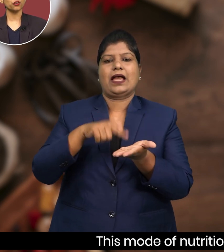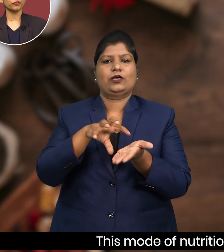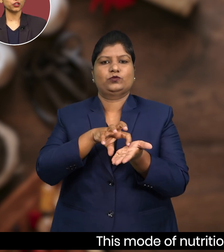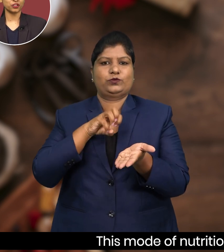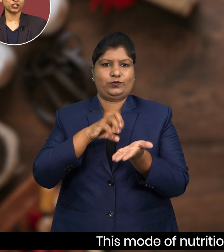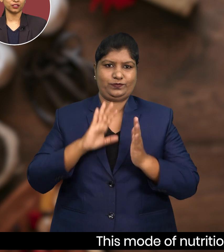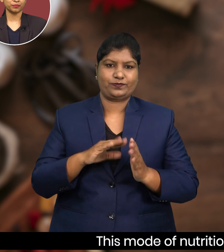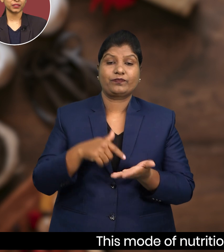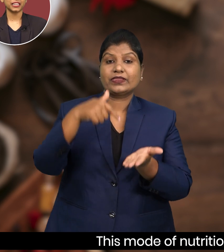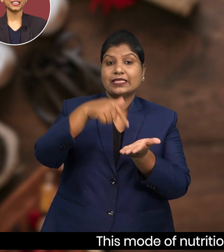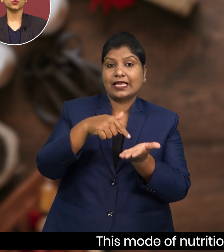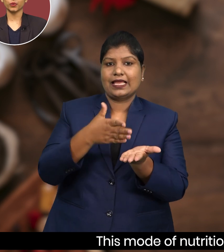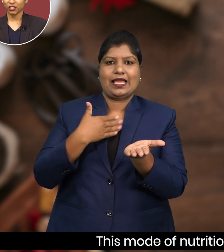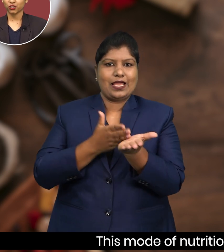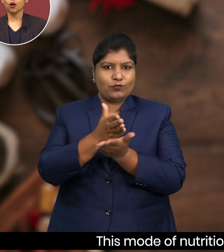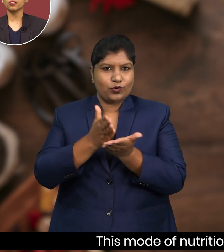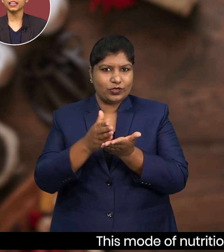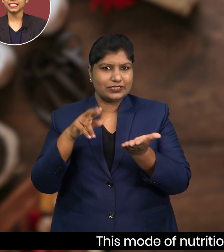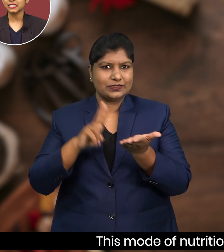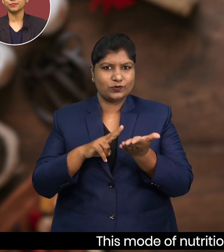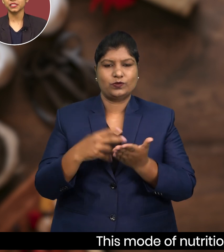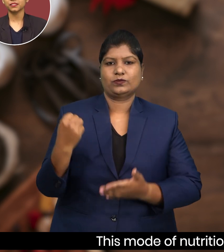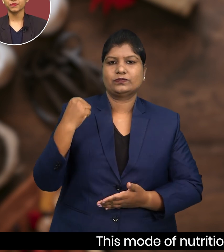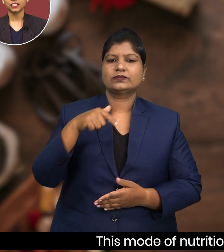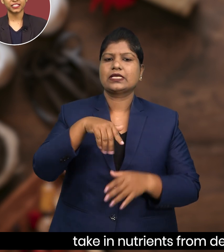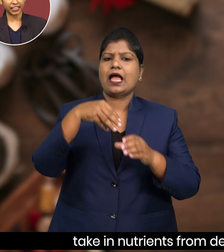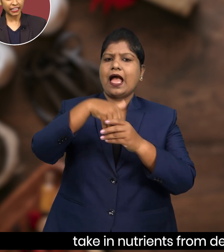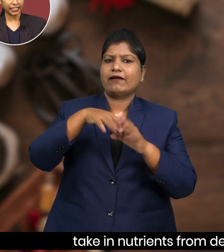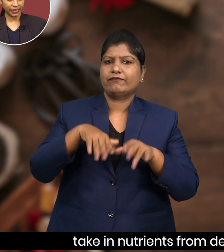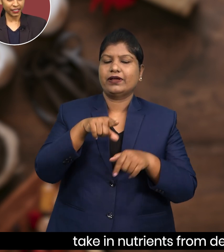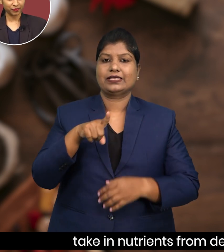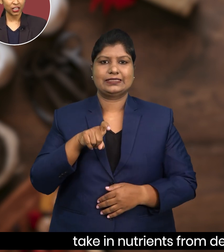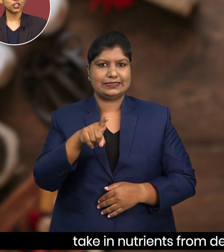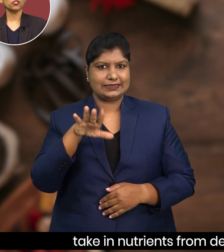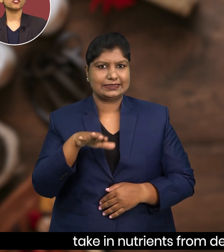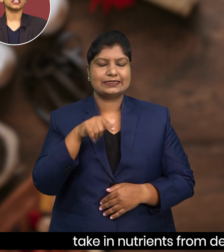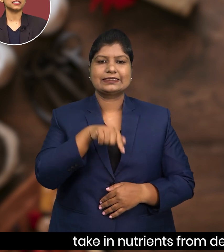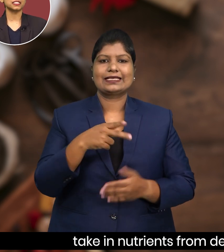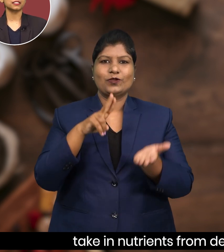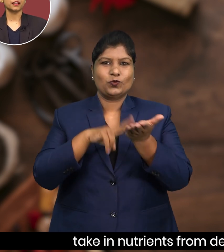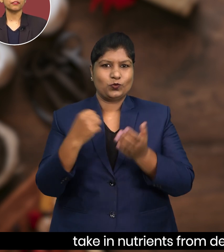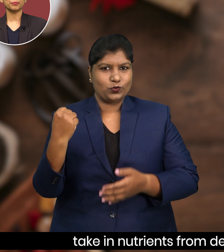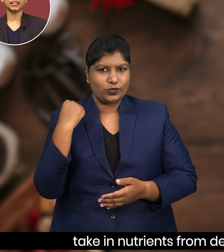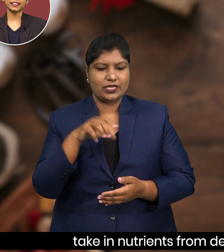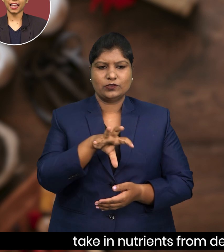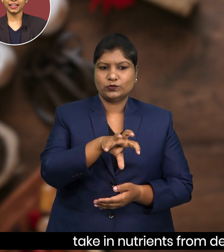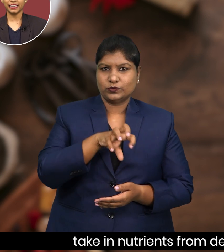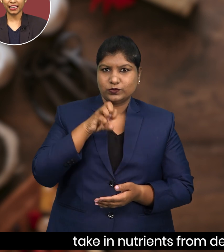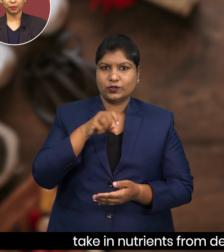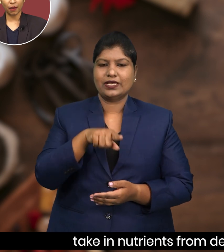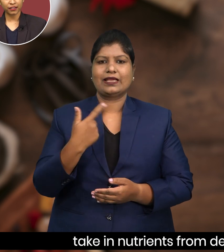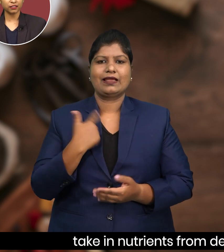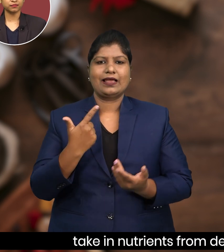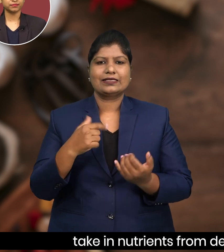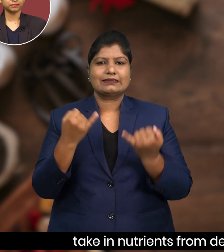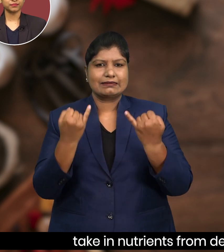This mode of nutrition, in which organisms take in nutrients from dead and